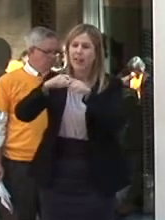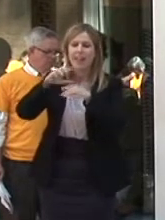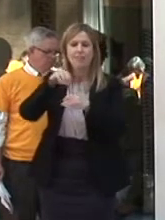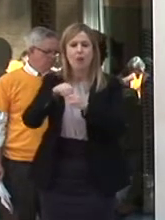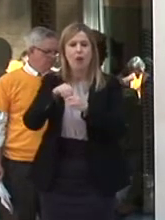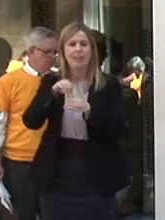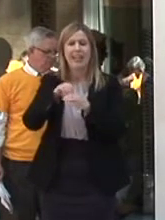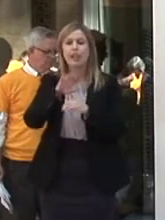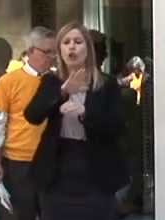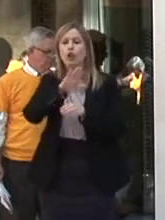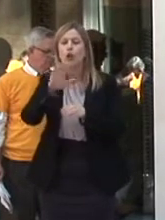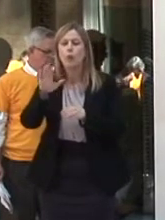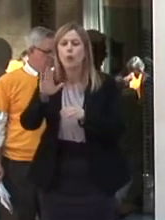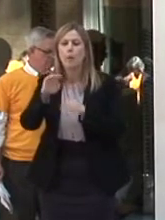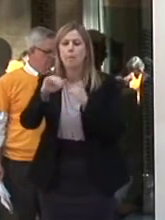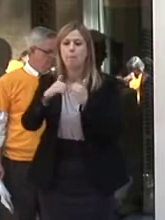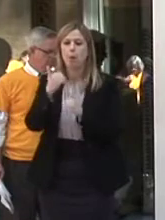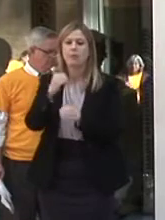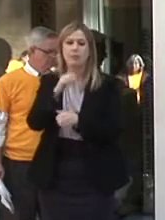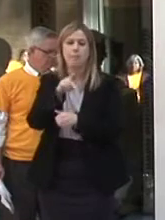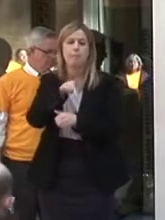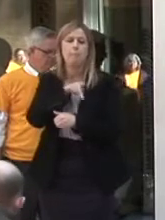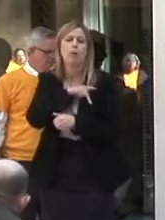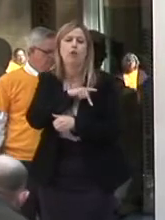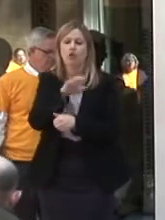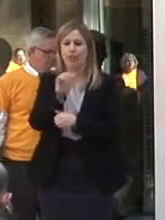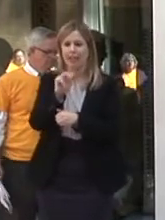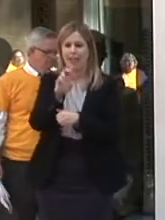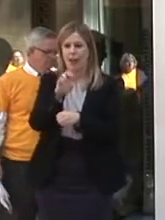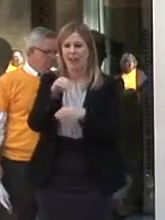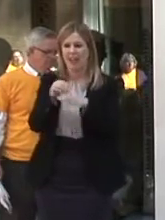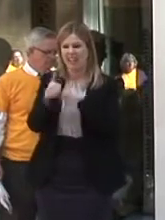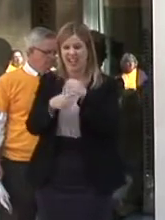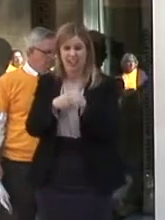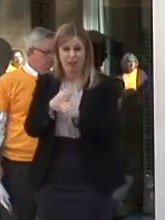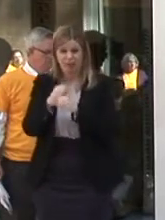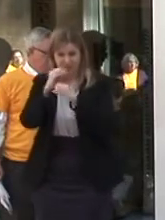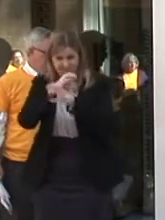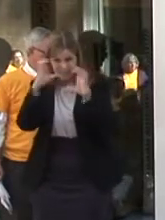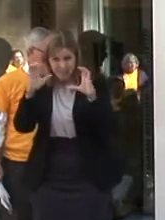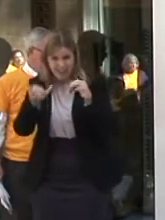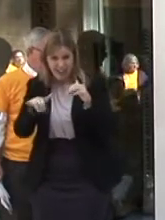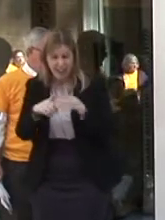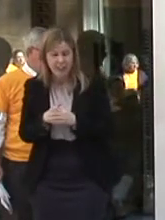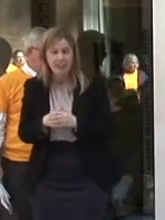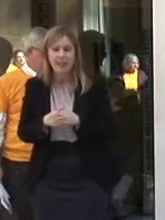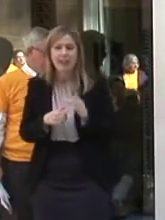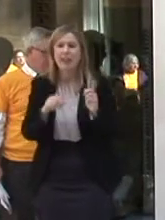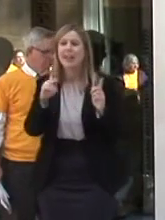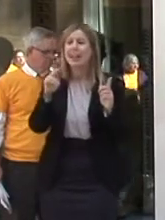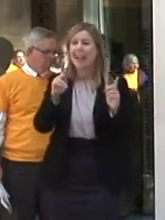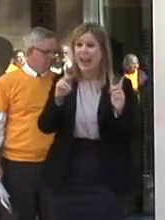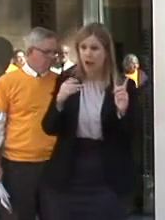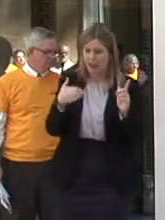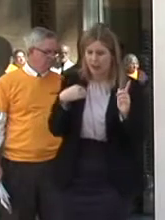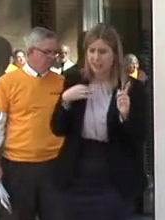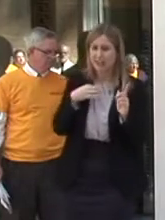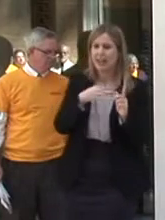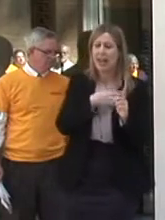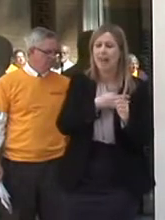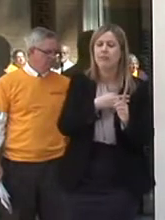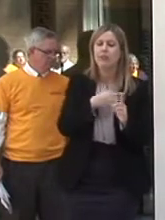involved in doing your most personal, intimate care over 10 years? Karen has had some staff of whom she